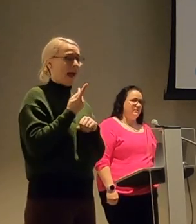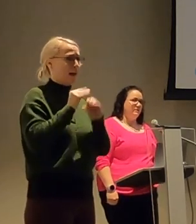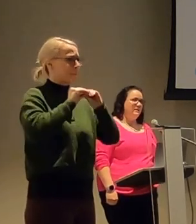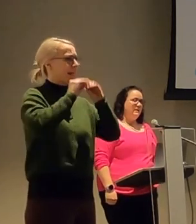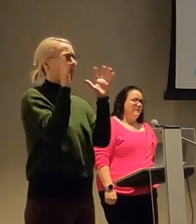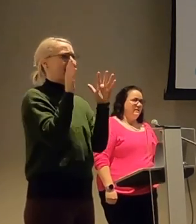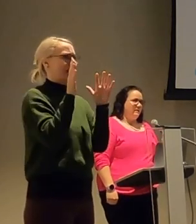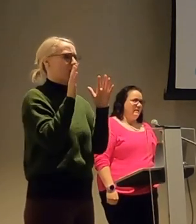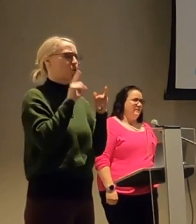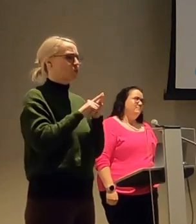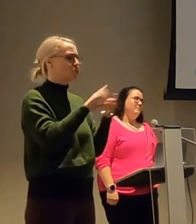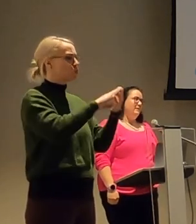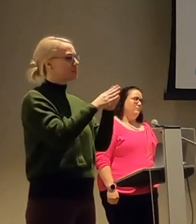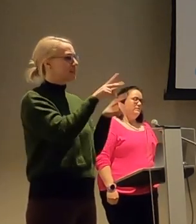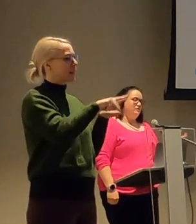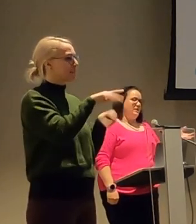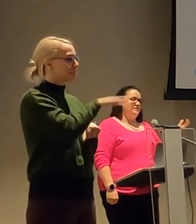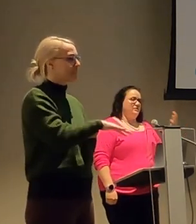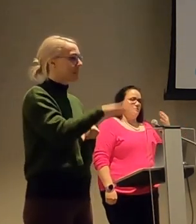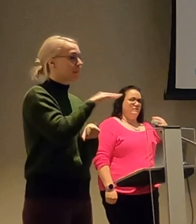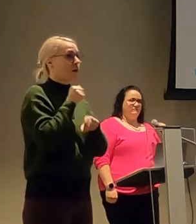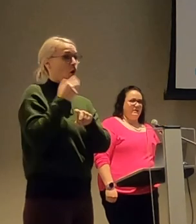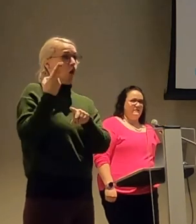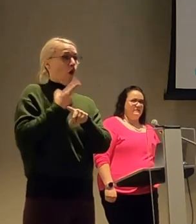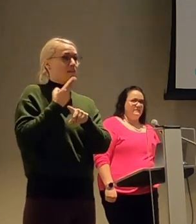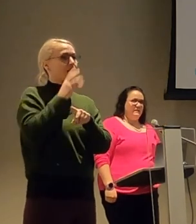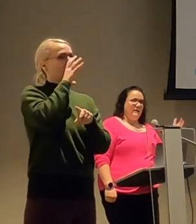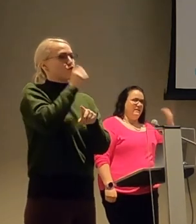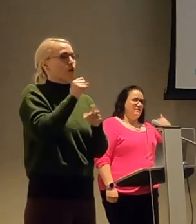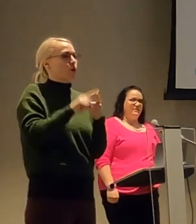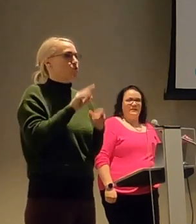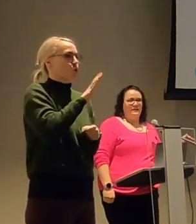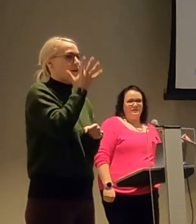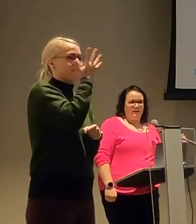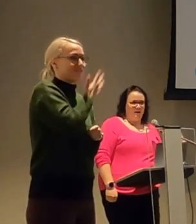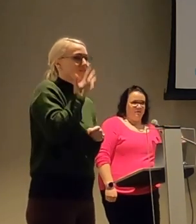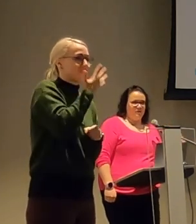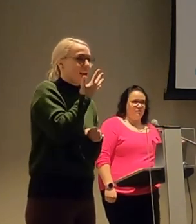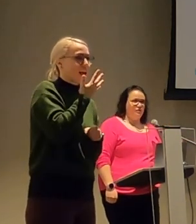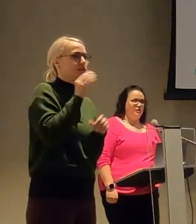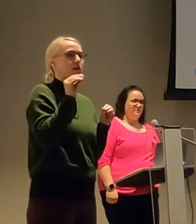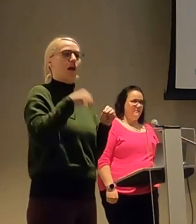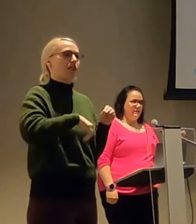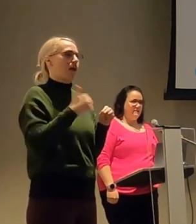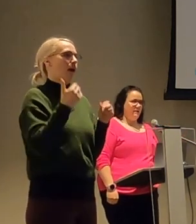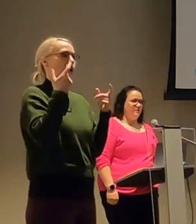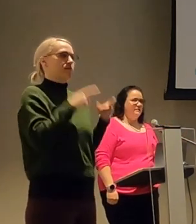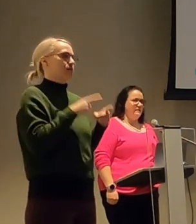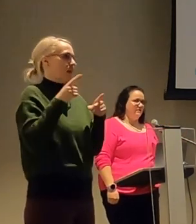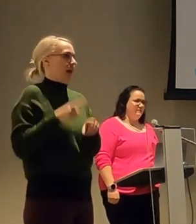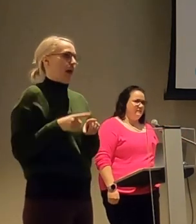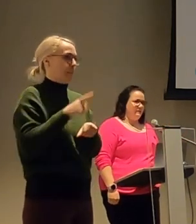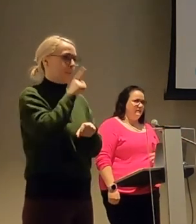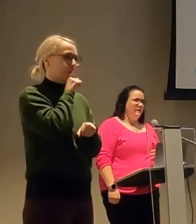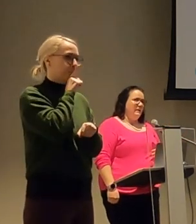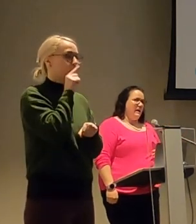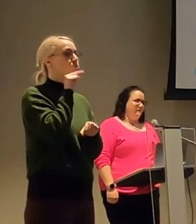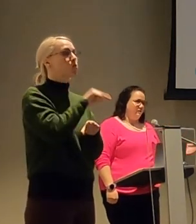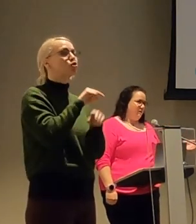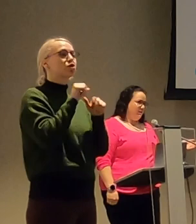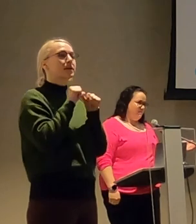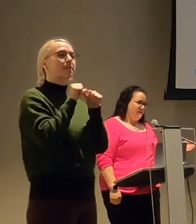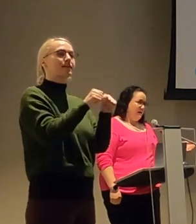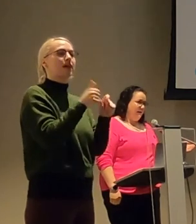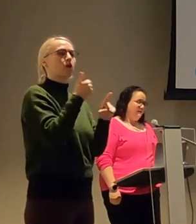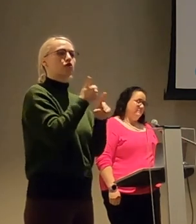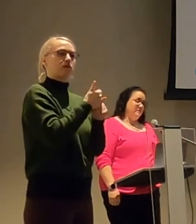city people that he was attracted to her face and nothing else happened. So she maintained her celibacy